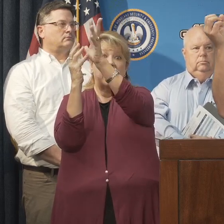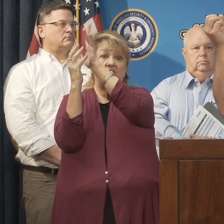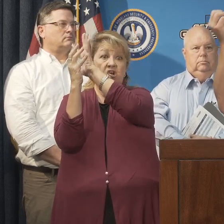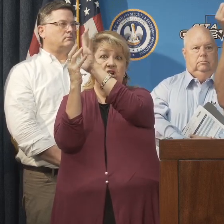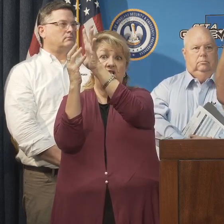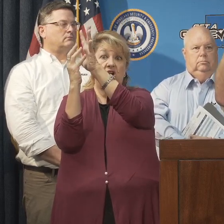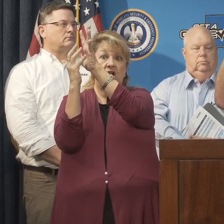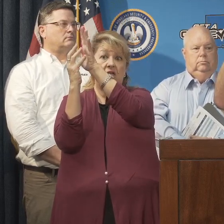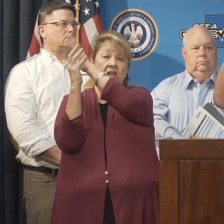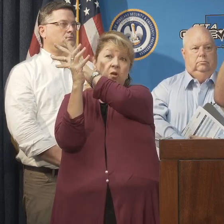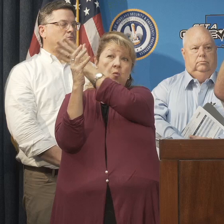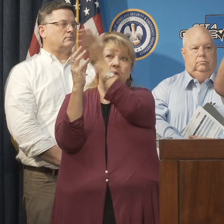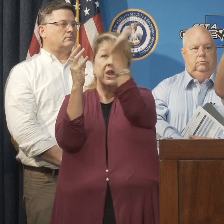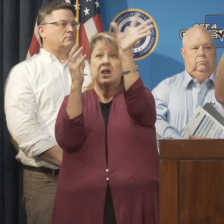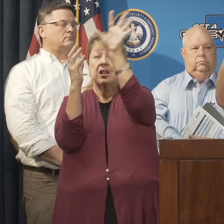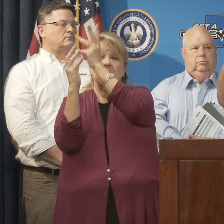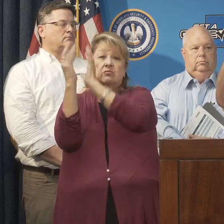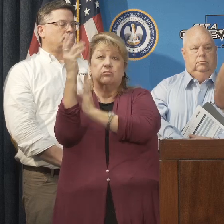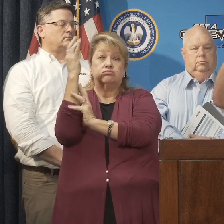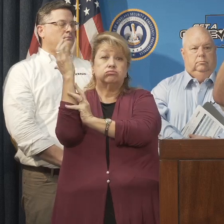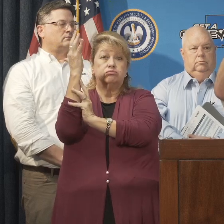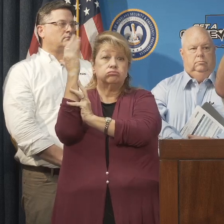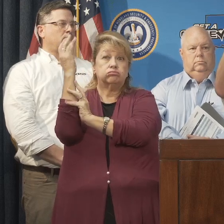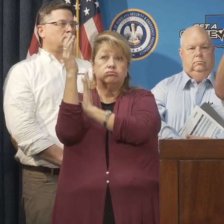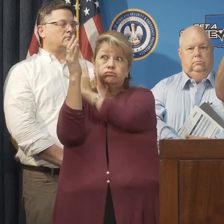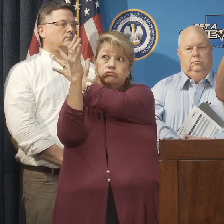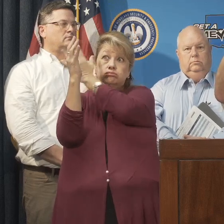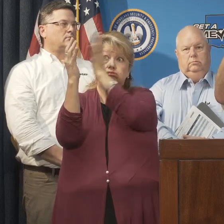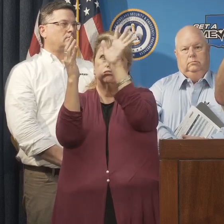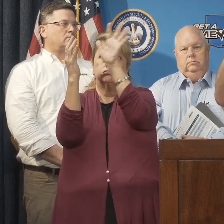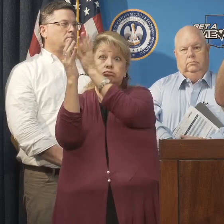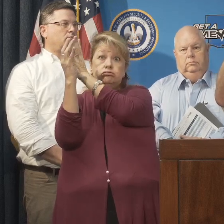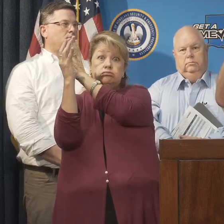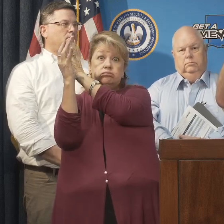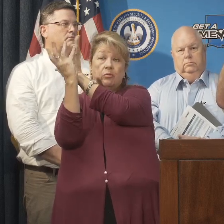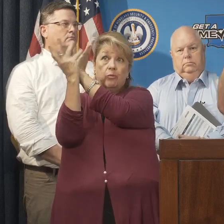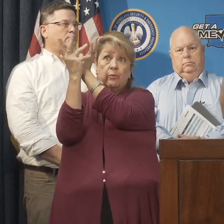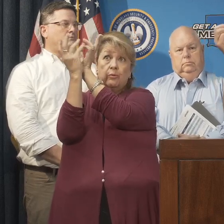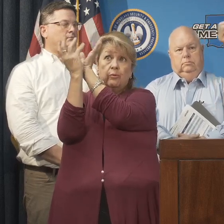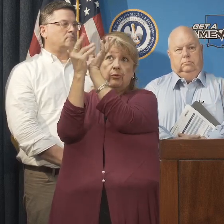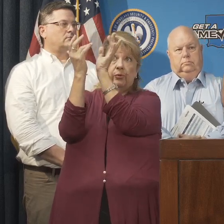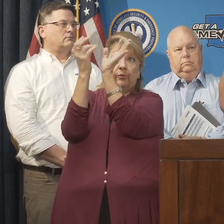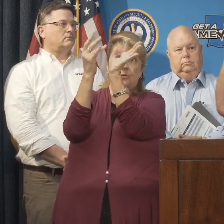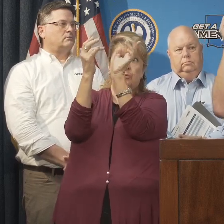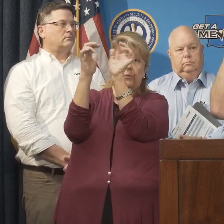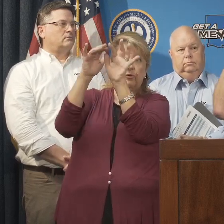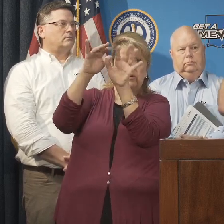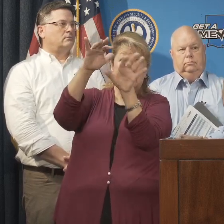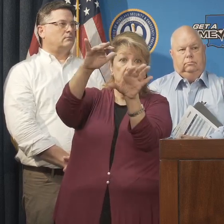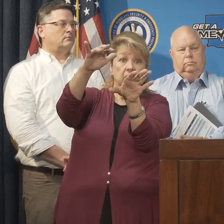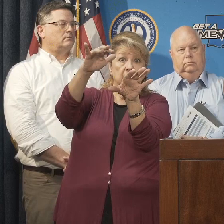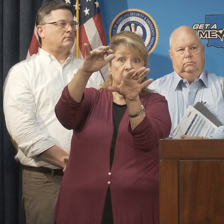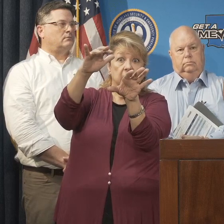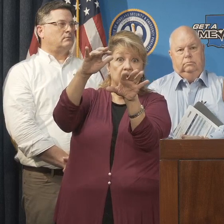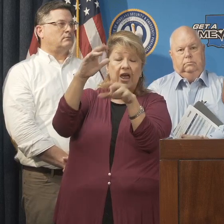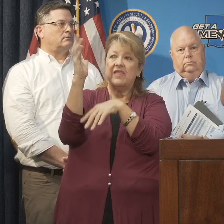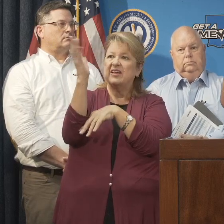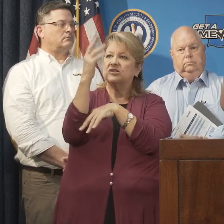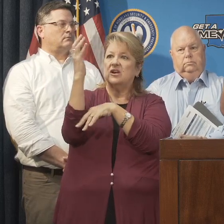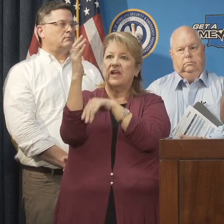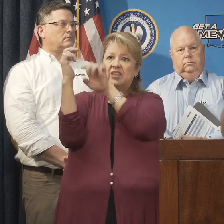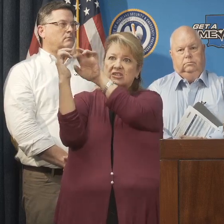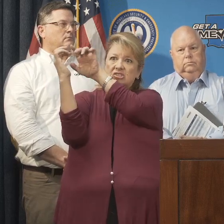with heavy winds. And in fact, when you have those kind of fires, they kind of create their own atmospheric conditions and their own winds, and they would just start